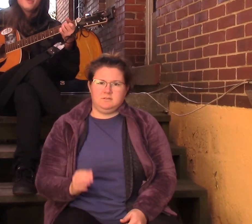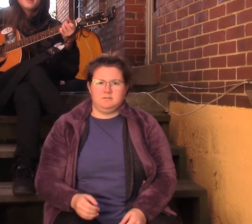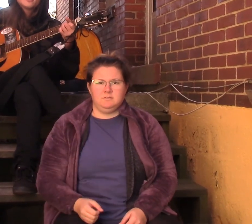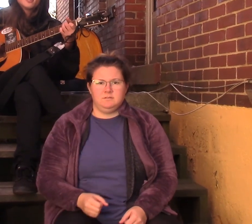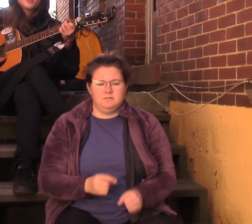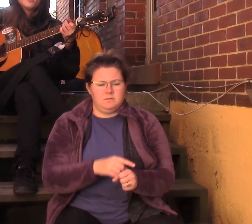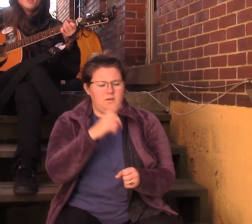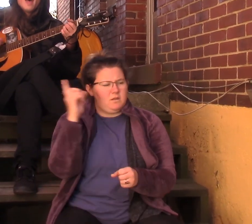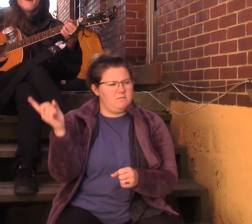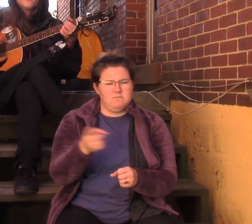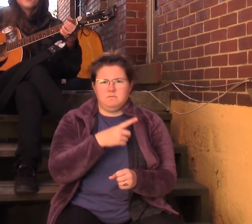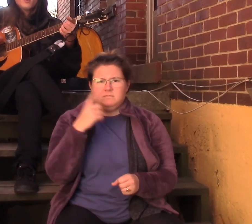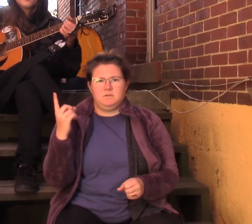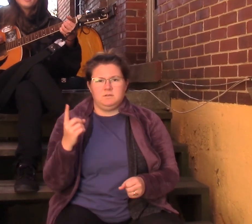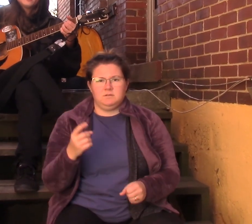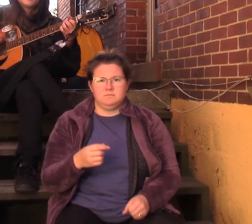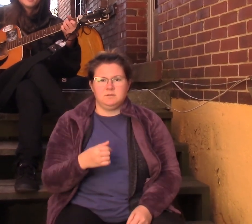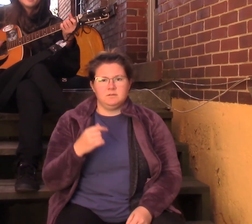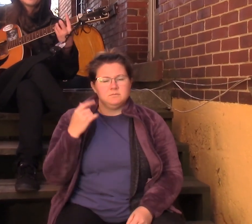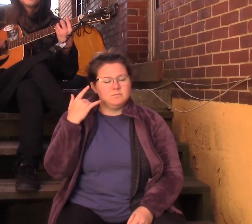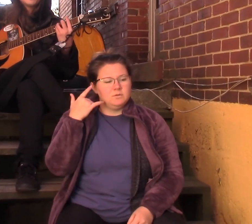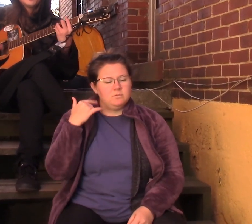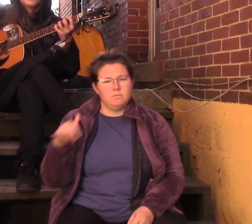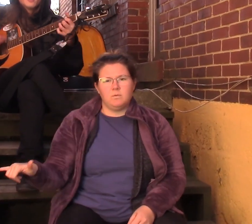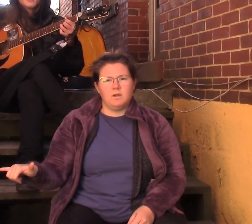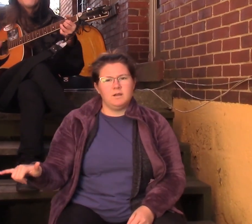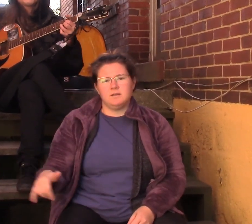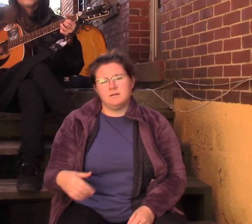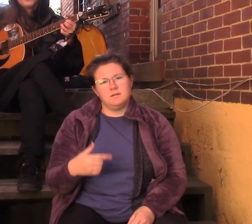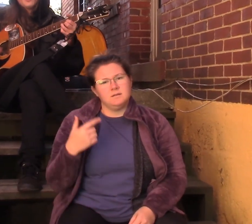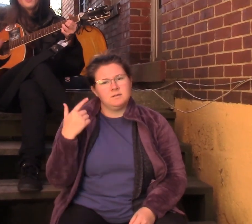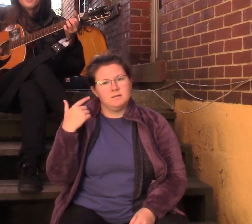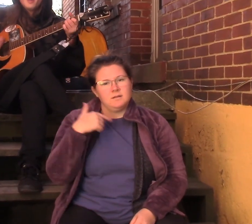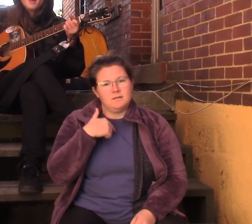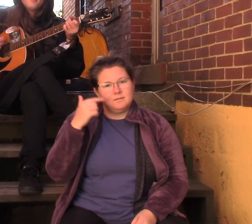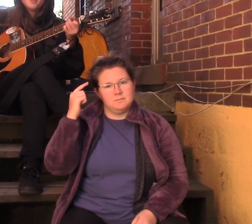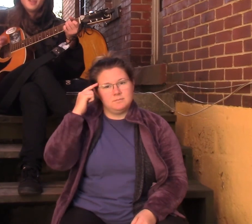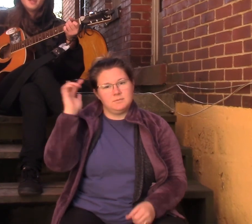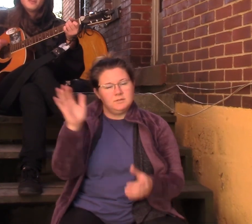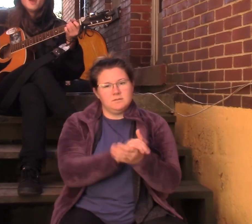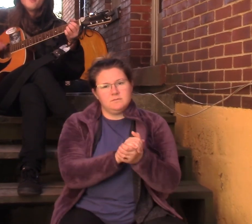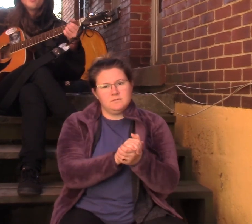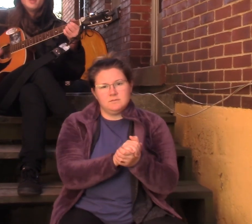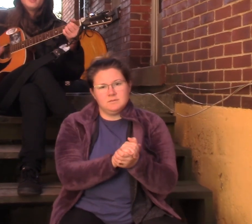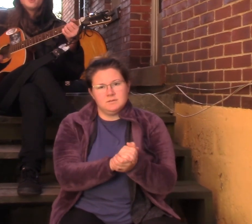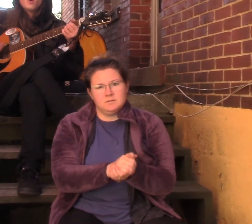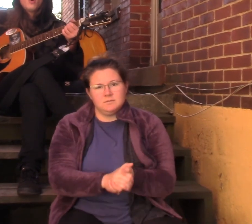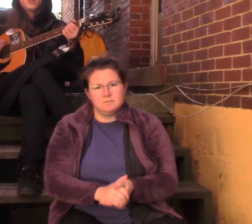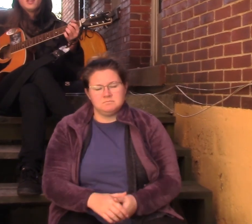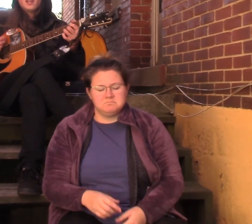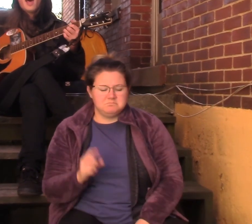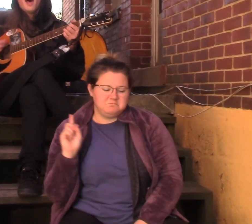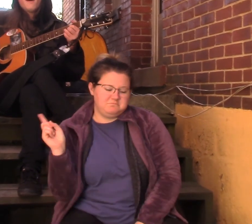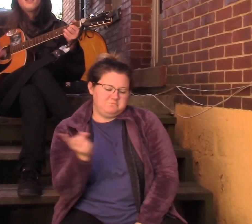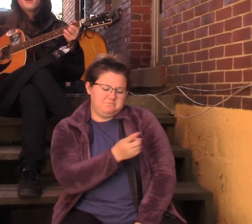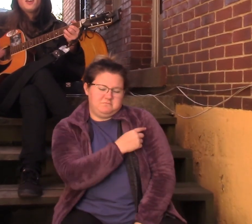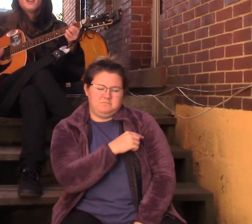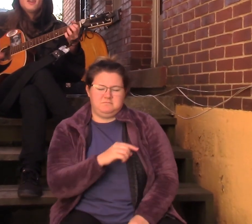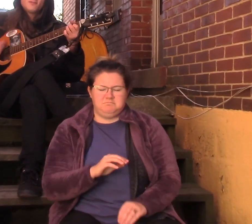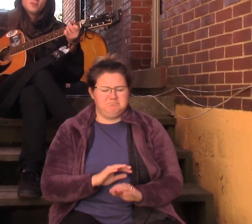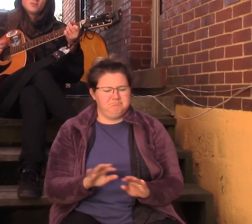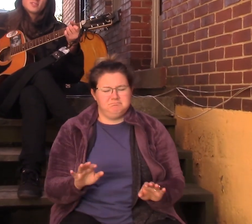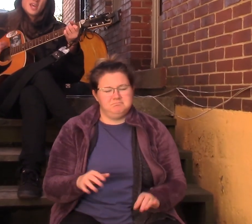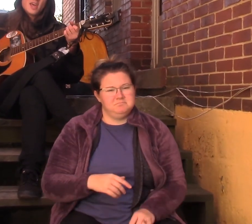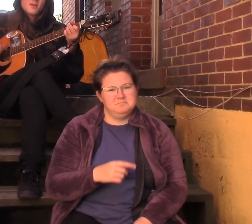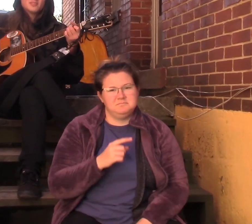time last year. Everyone keeps asking me if and why I believe. We don't need heaven